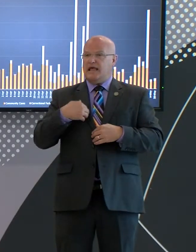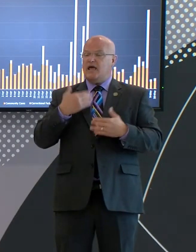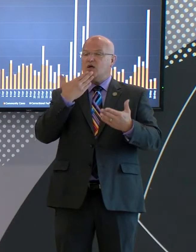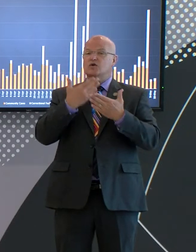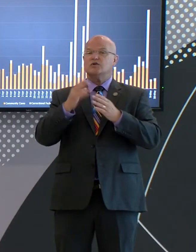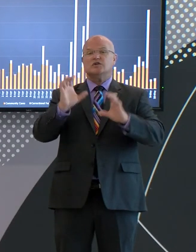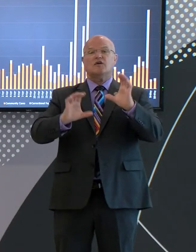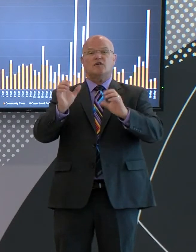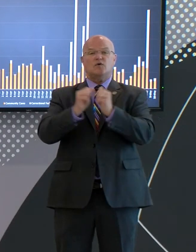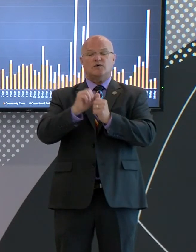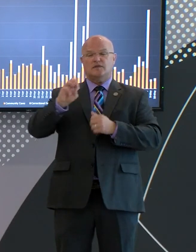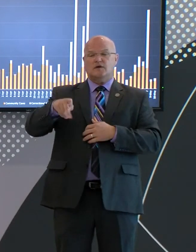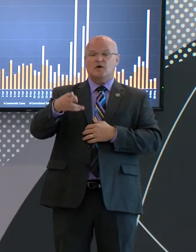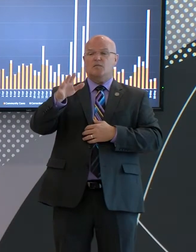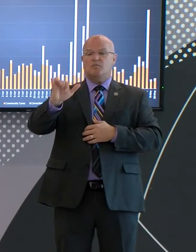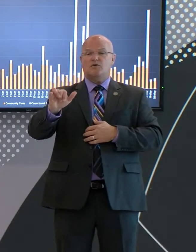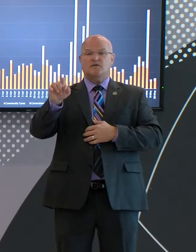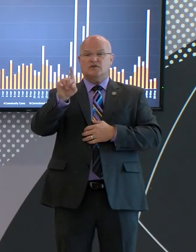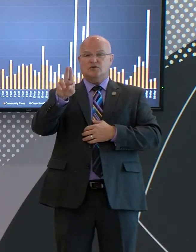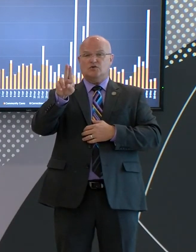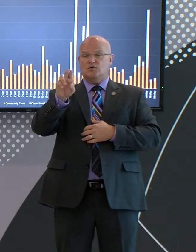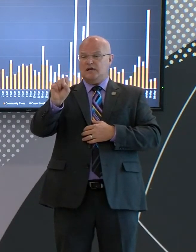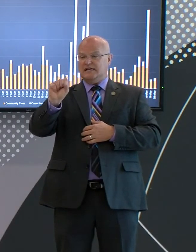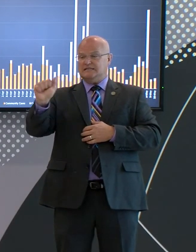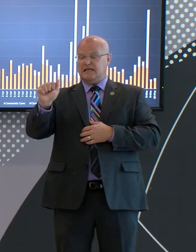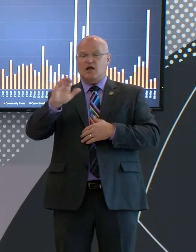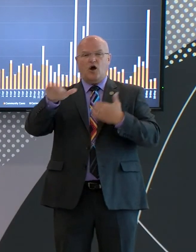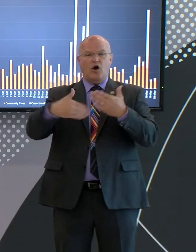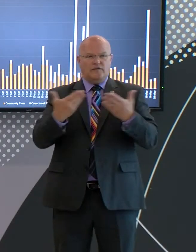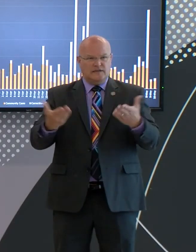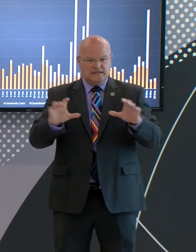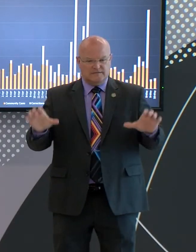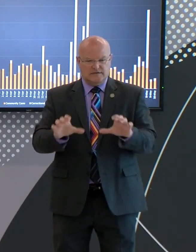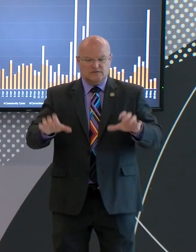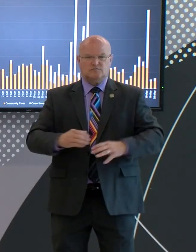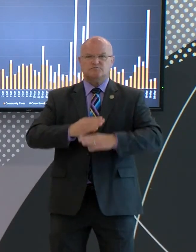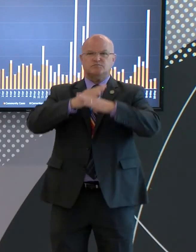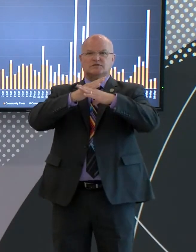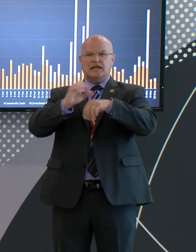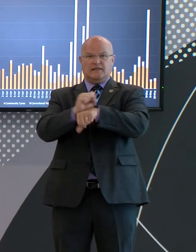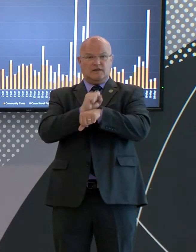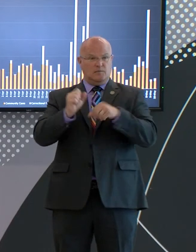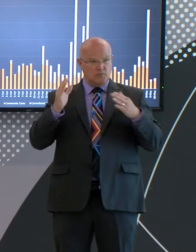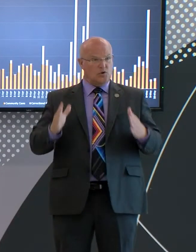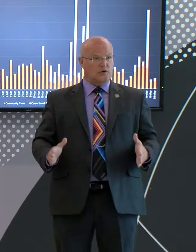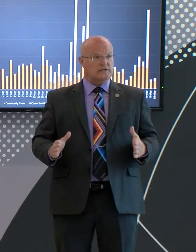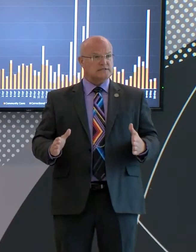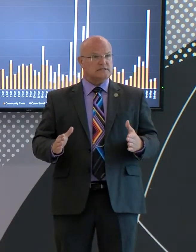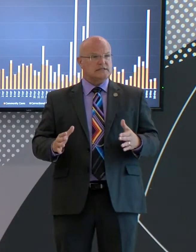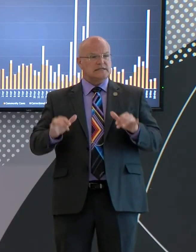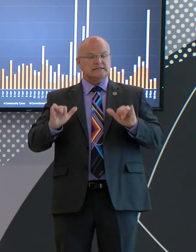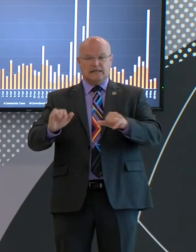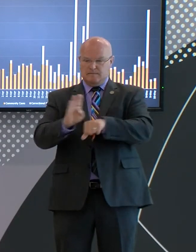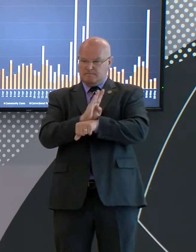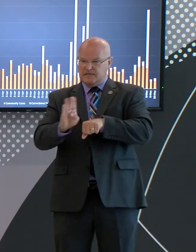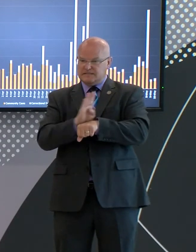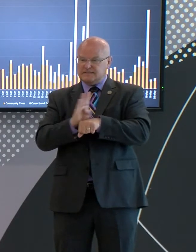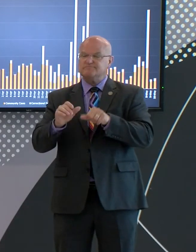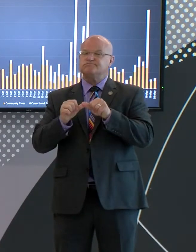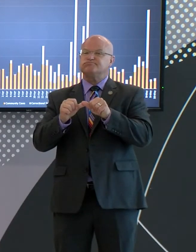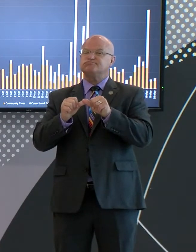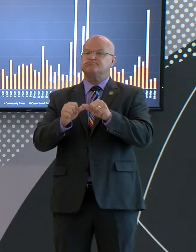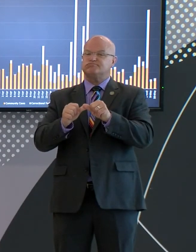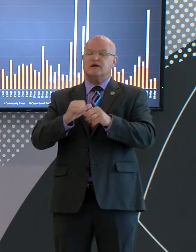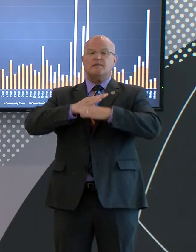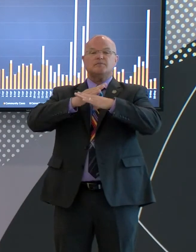great conversation with Murphy USA as to all the steps that they've taken to protect their employees, to stay in business, and to protect